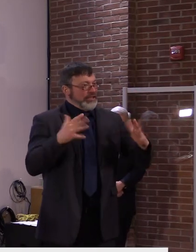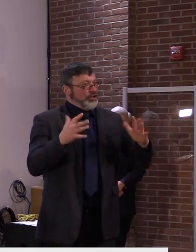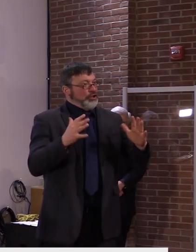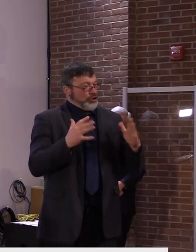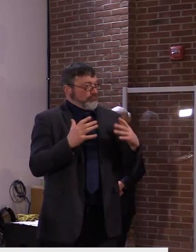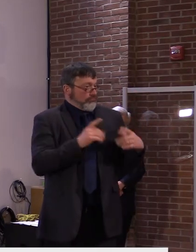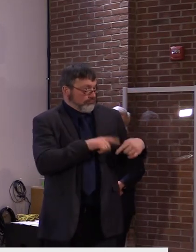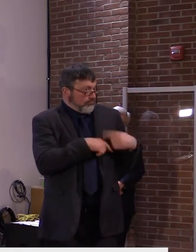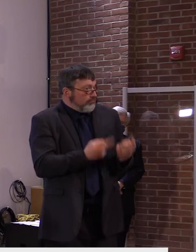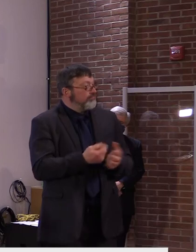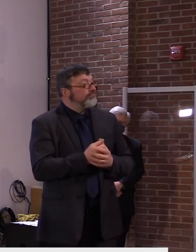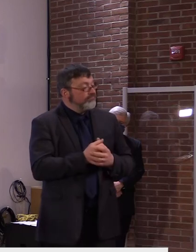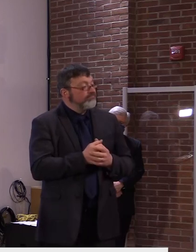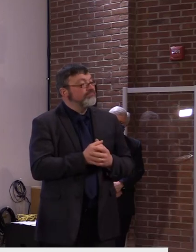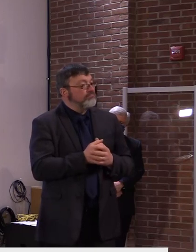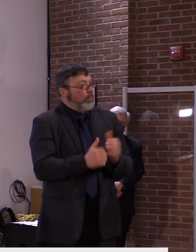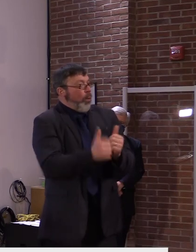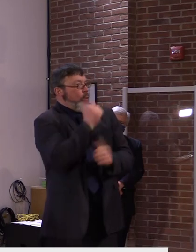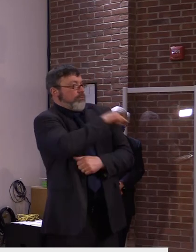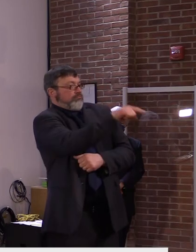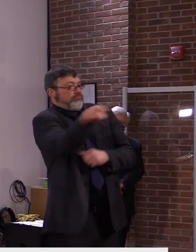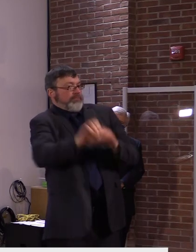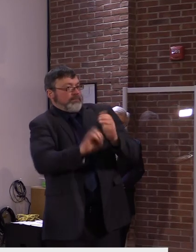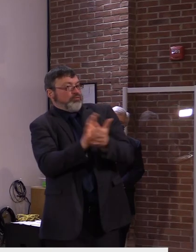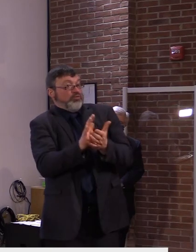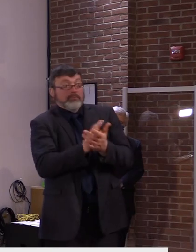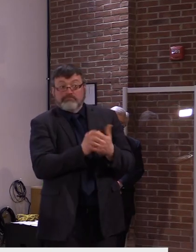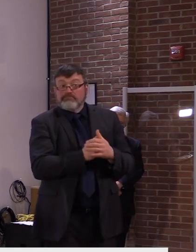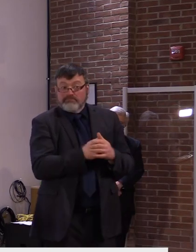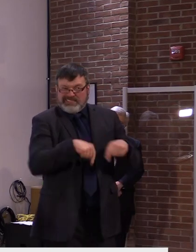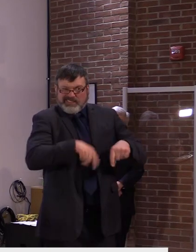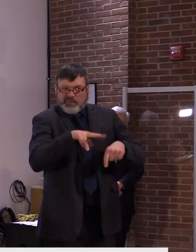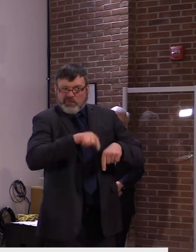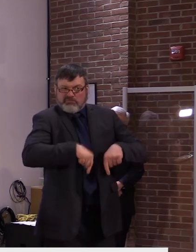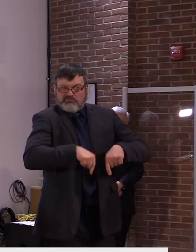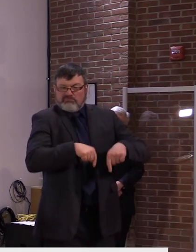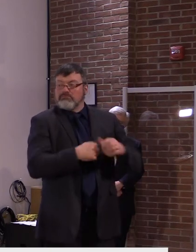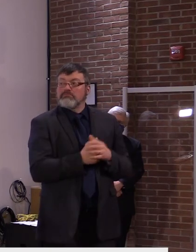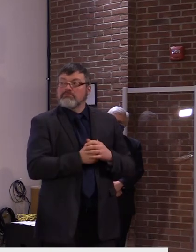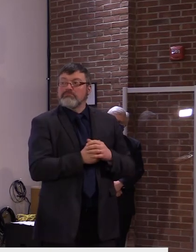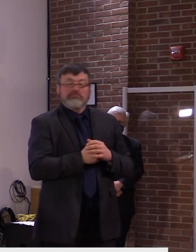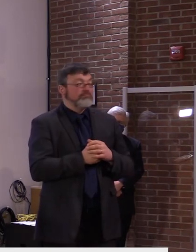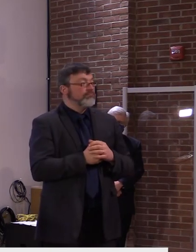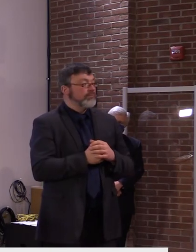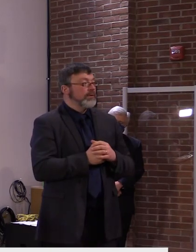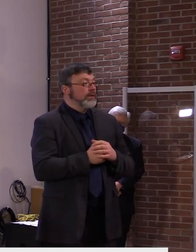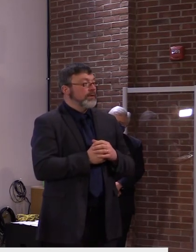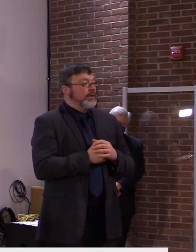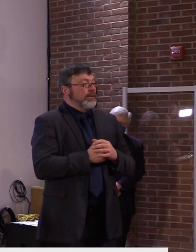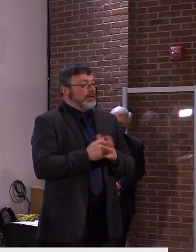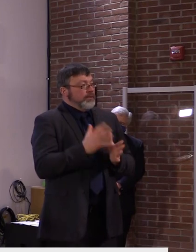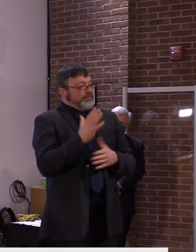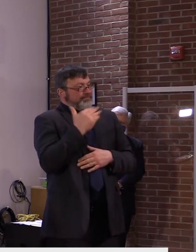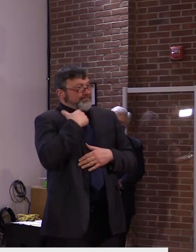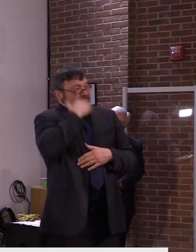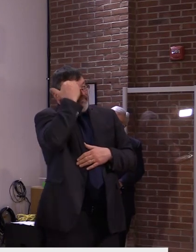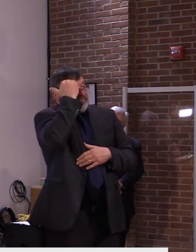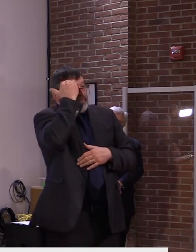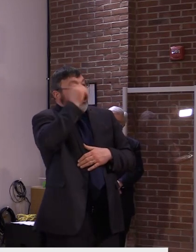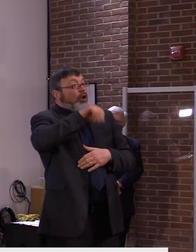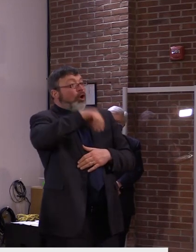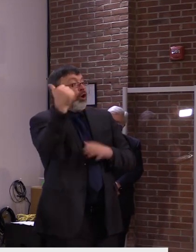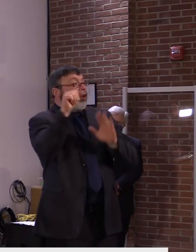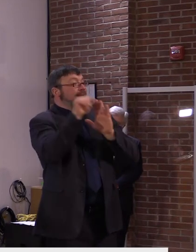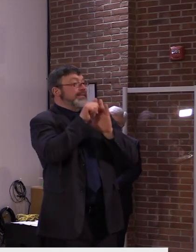to support that that's been a very successful intervention. I do know that unfortunately across the country, a very high percentage